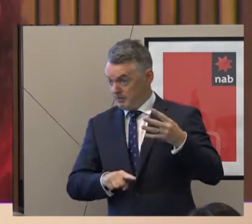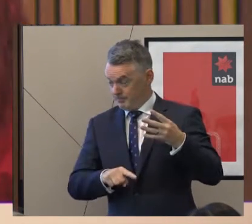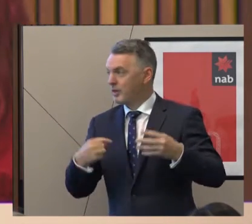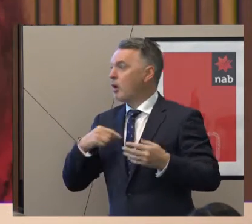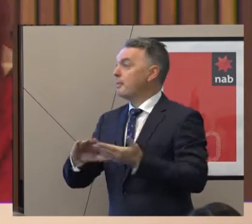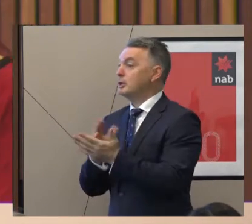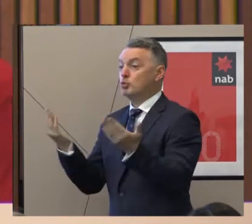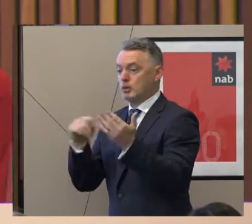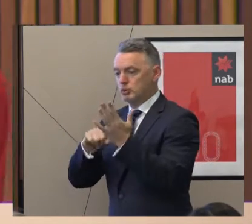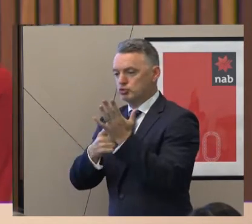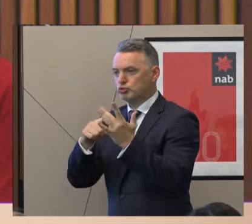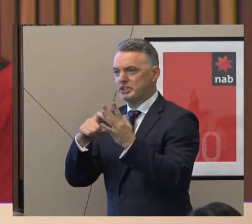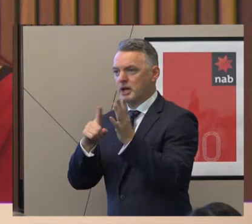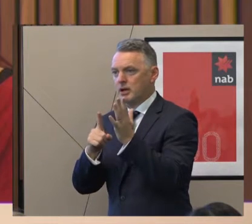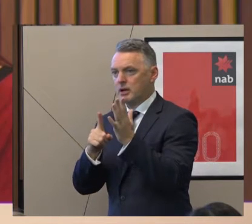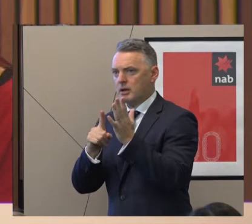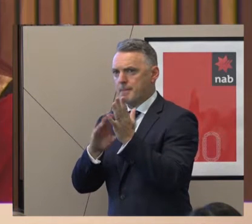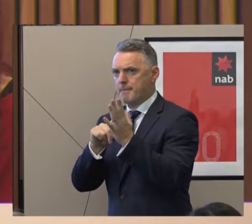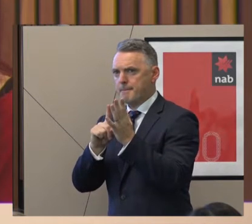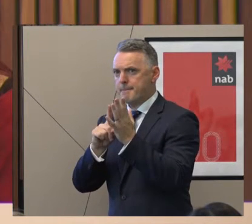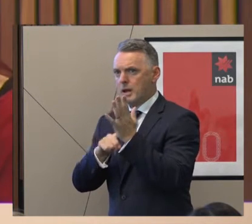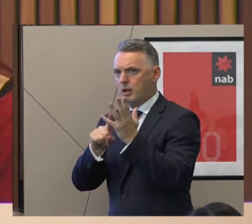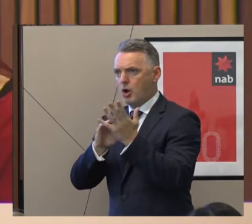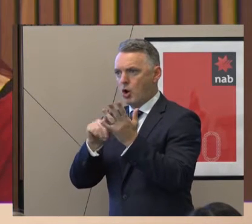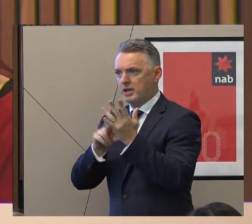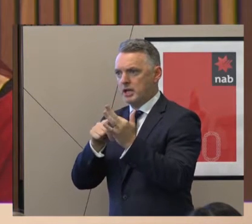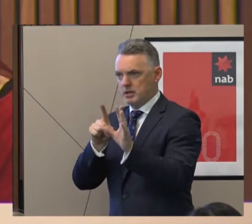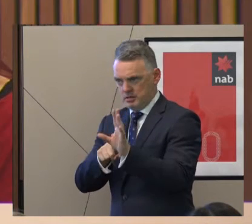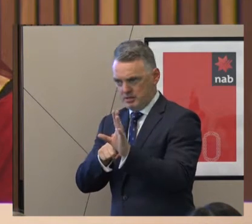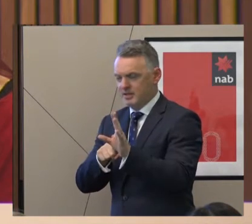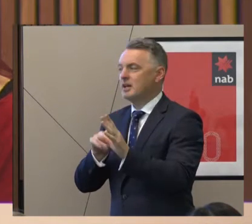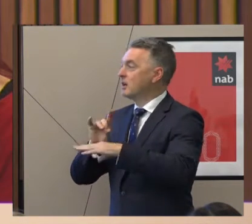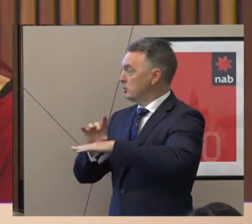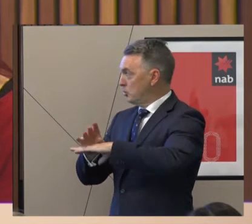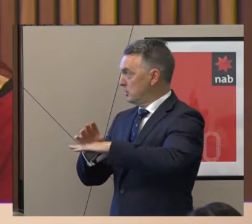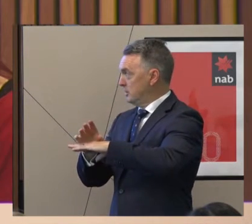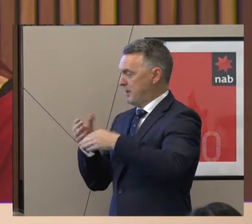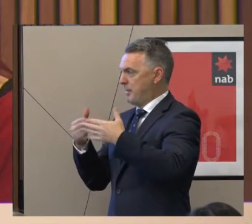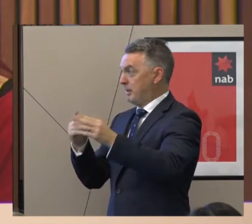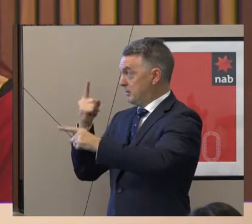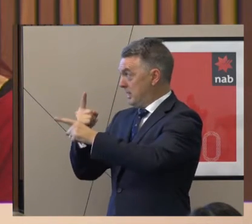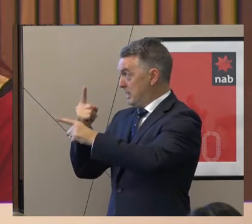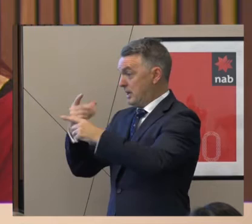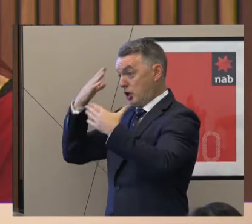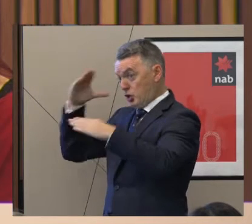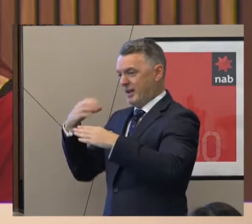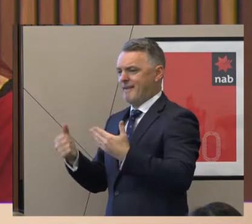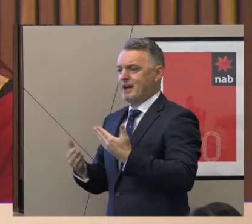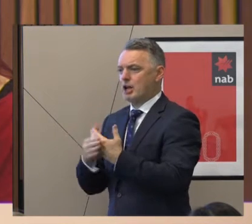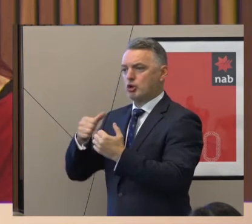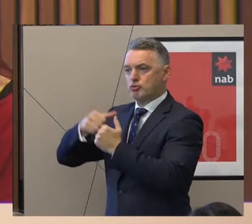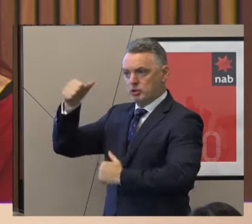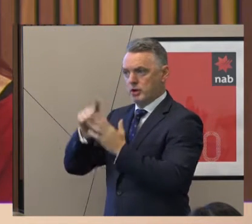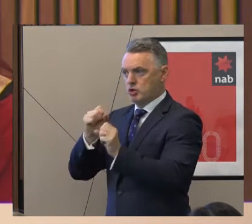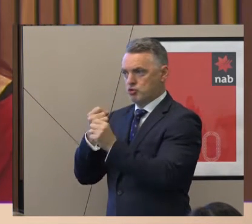will facilitate this discussion. Tricia is a consultant, public speaker, mentor and coach, and has an undergraduate degree majoring